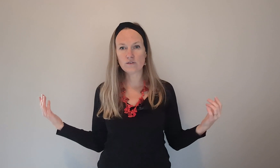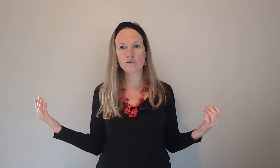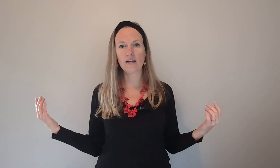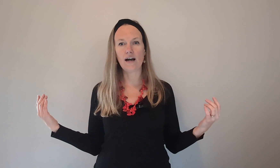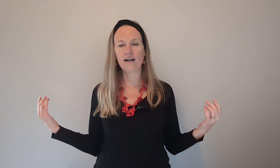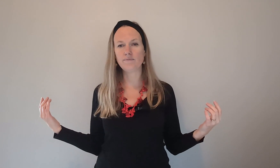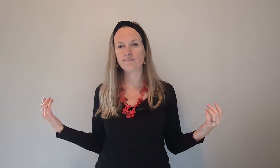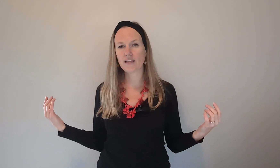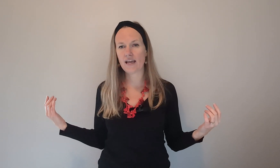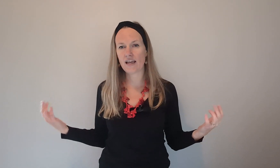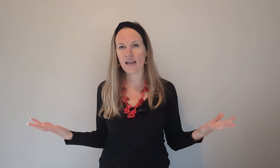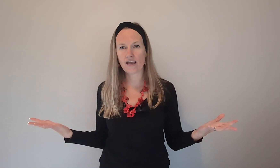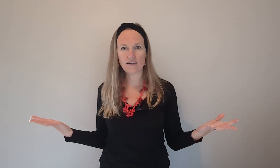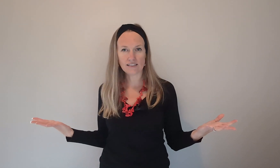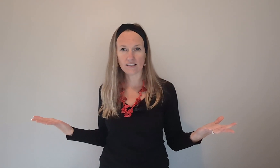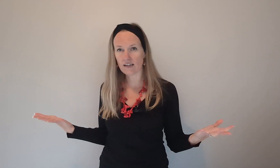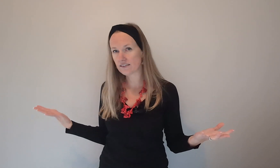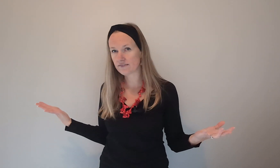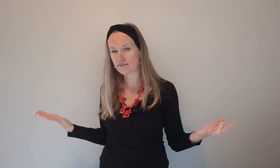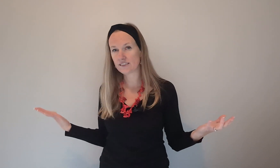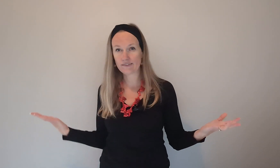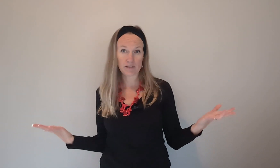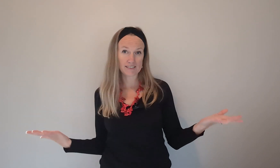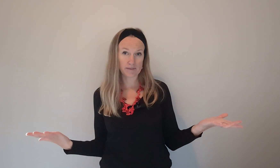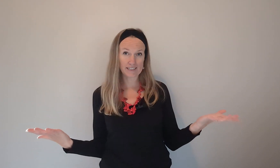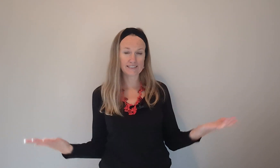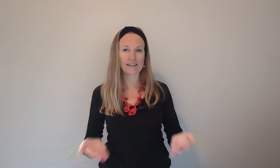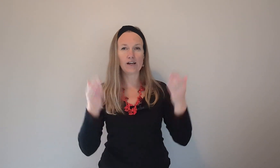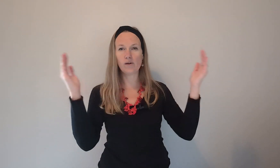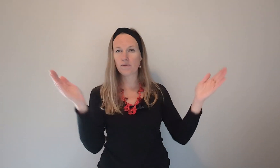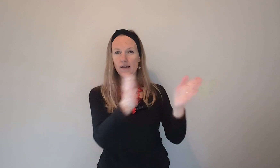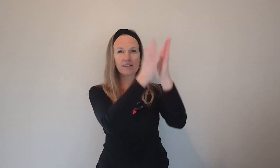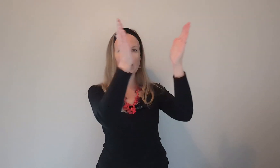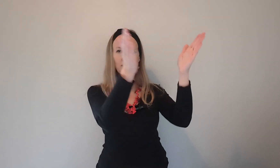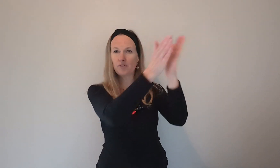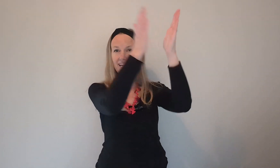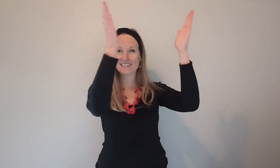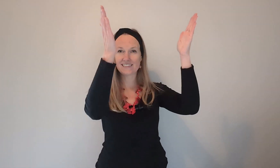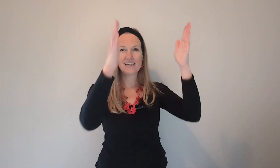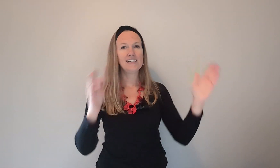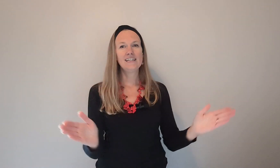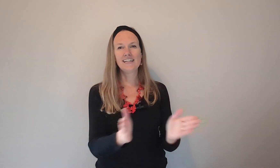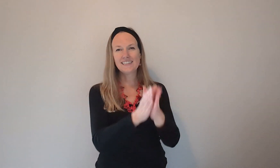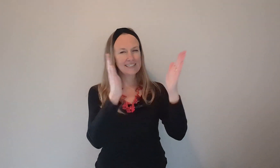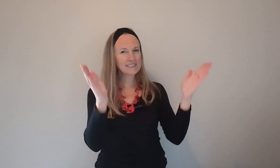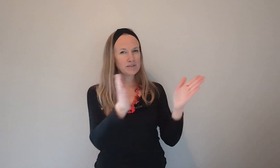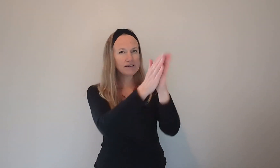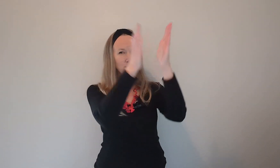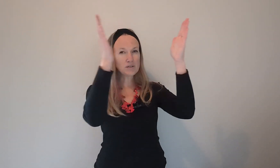so hail has a lot of different possibilities they could go with, but I'm going to go with praise. That's the thing sometimes when you're